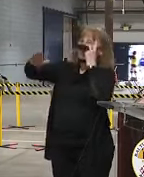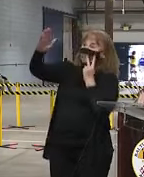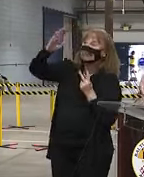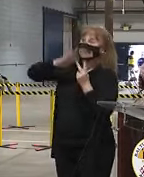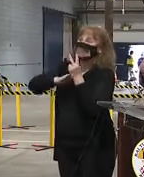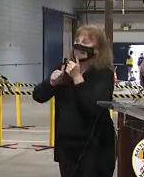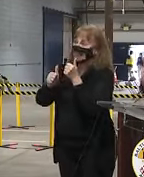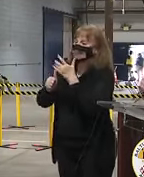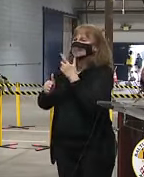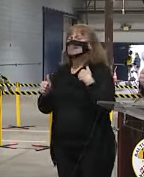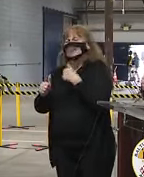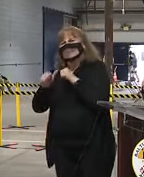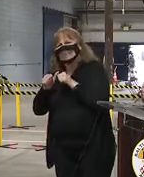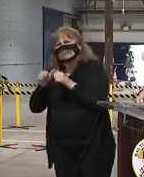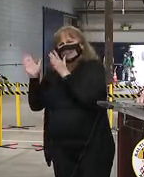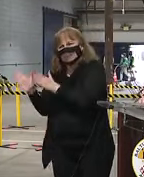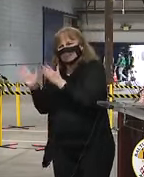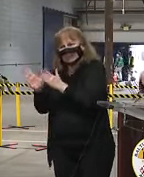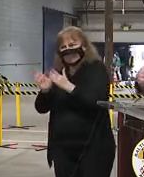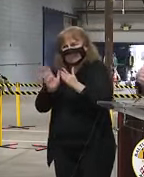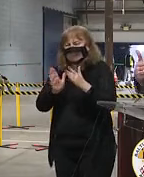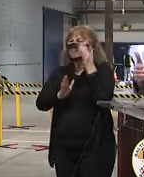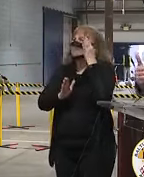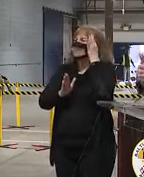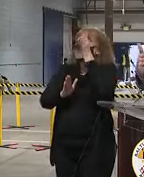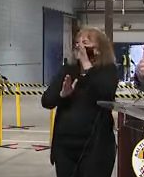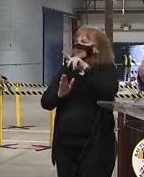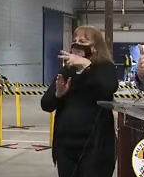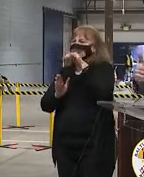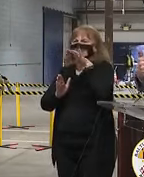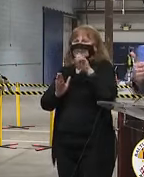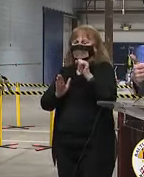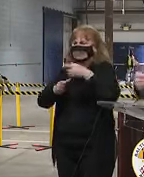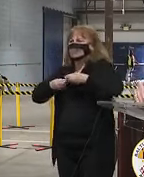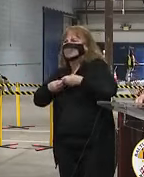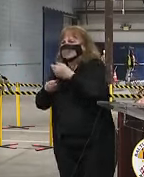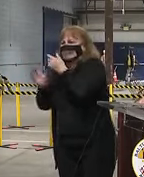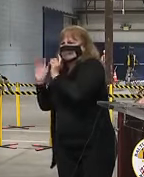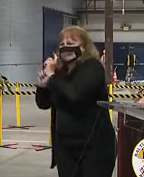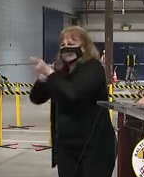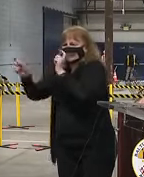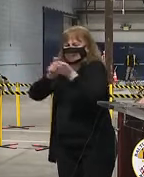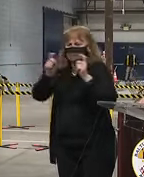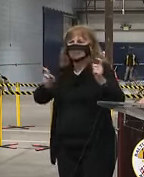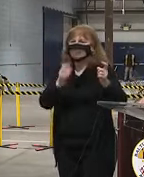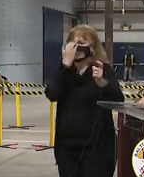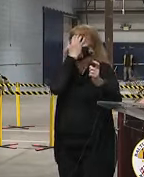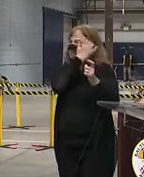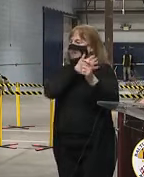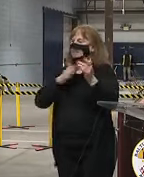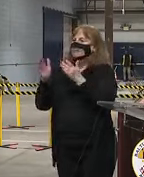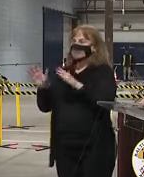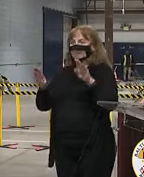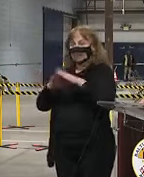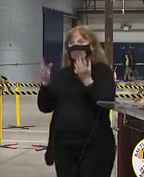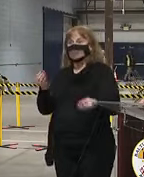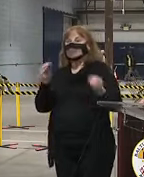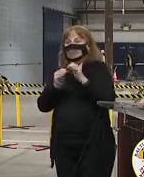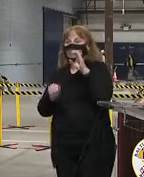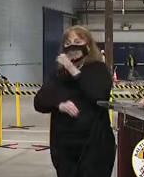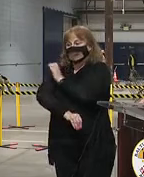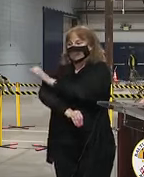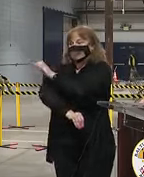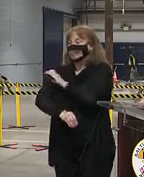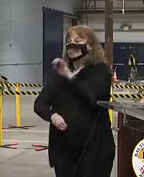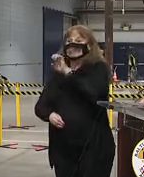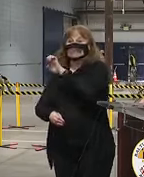anticipation, we continue to plan for future phases of our distribution efforts. We intend to open additional clinics on both the